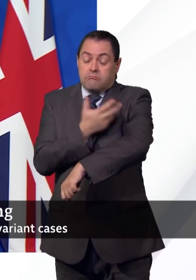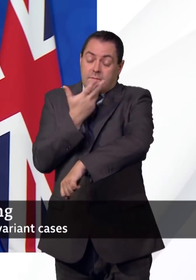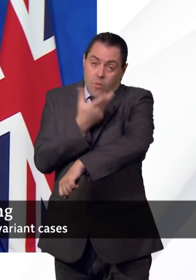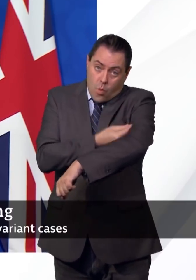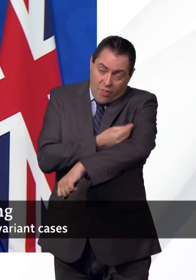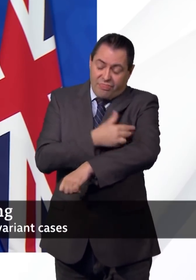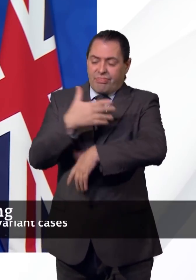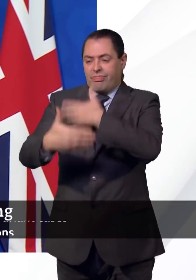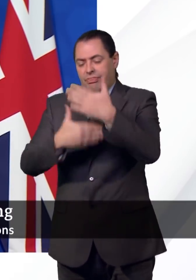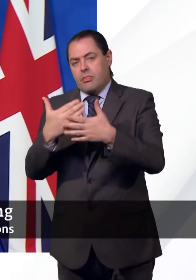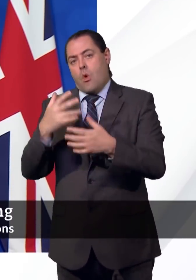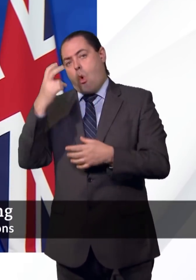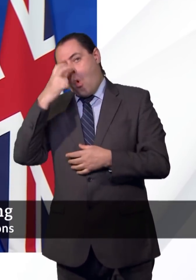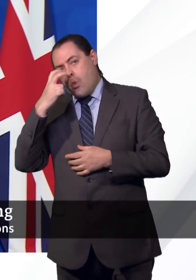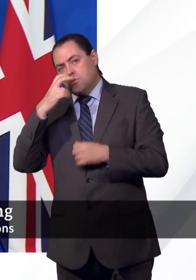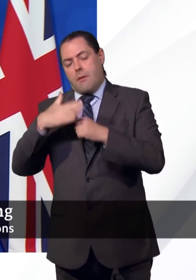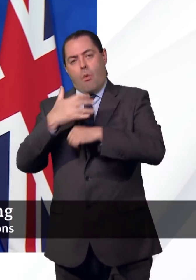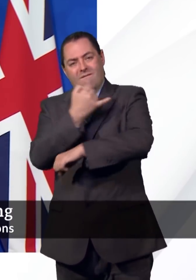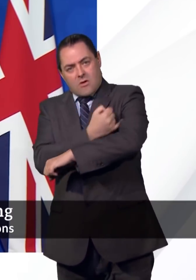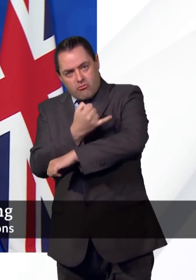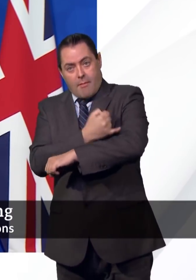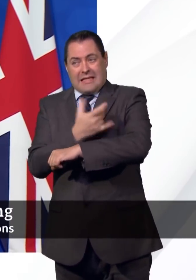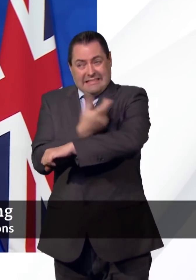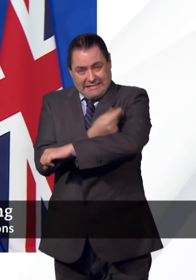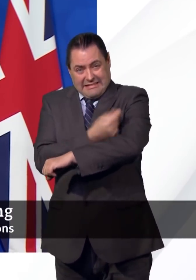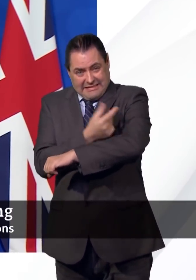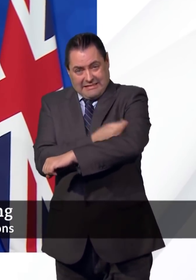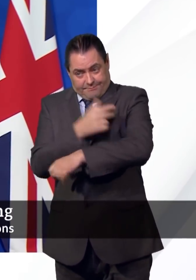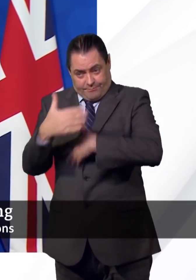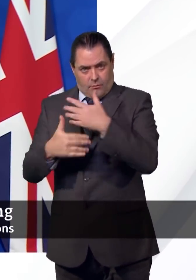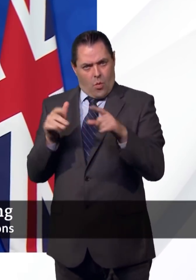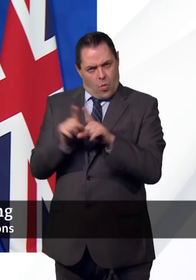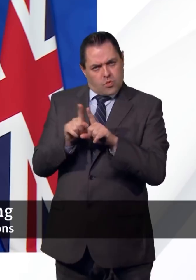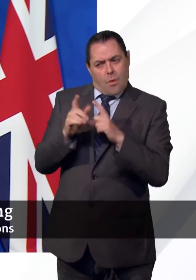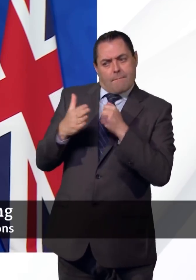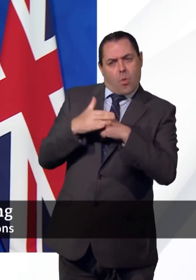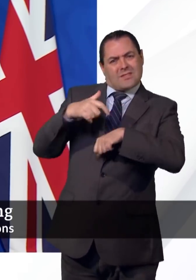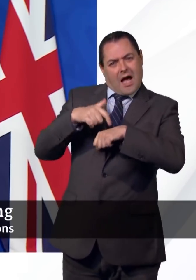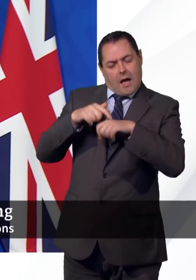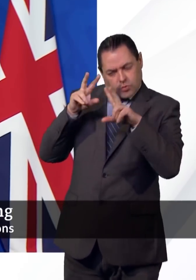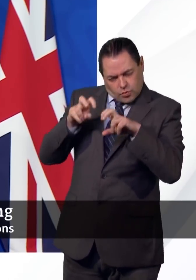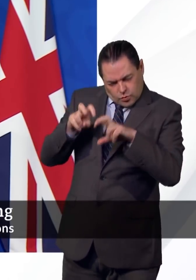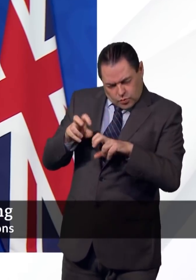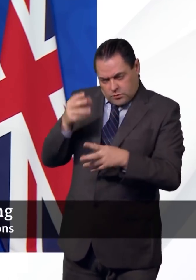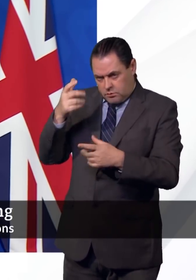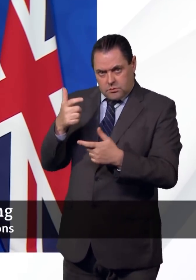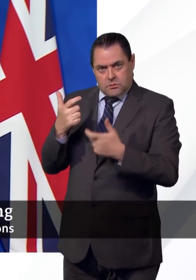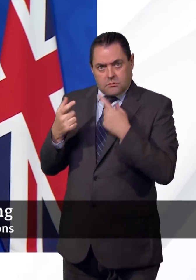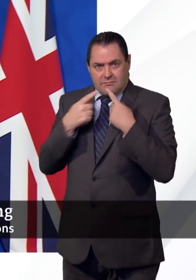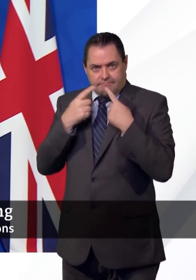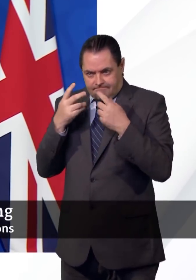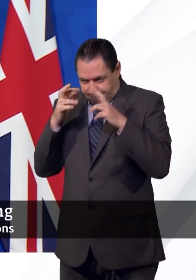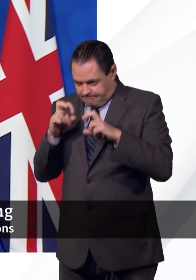in the older and more vulnerable people, and understand the answers to the key outstanding questions about Omicron.